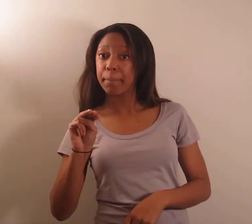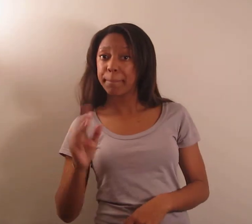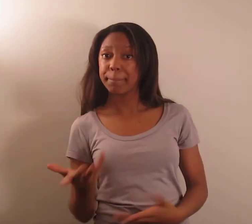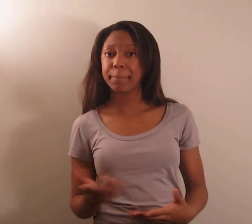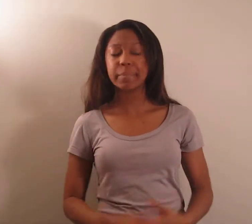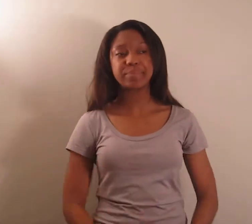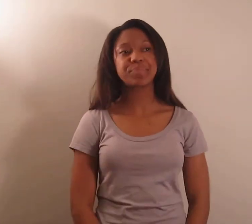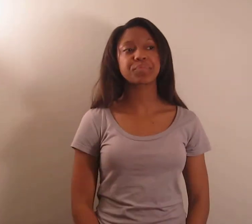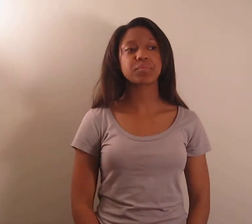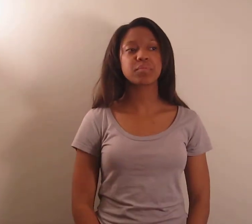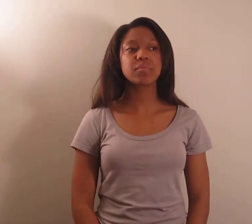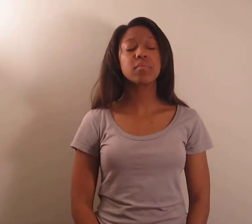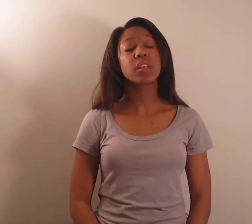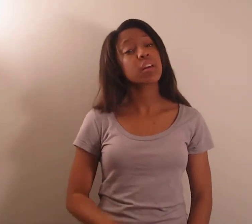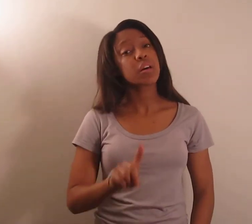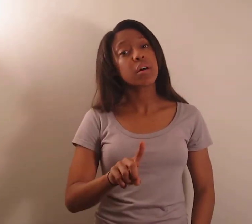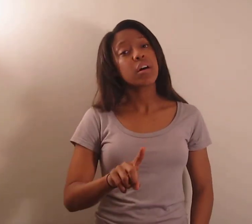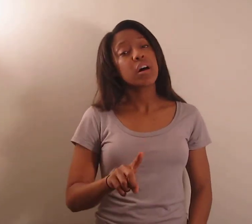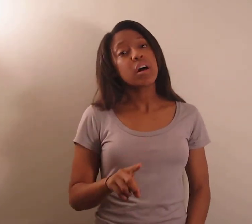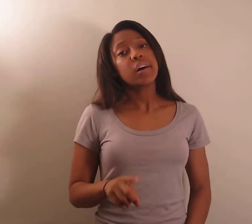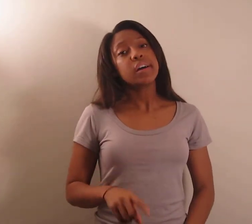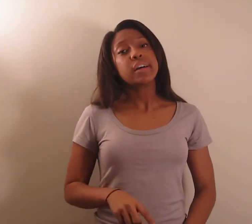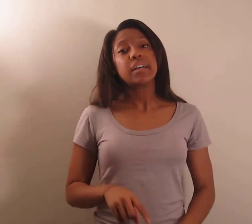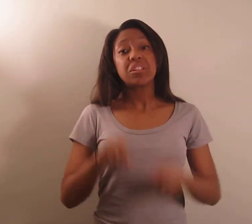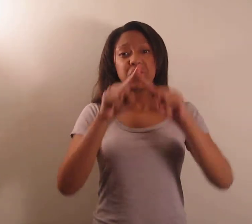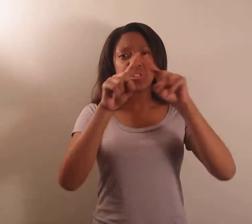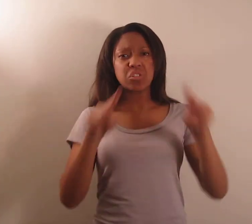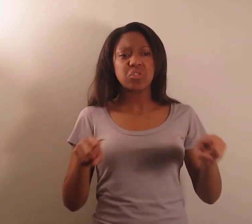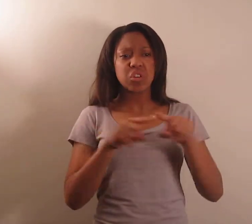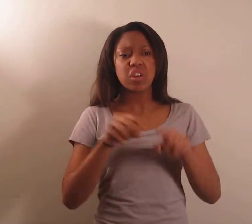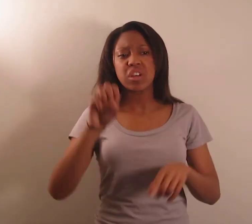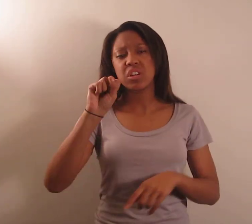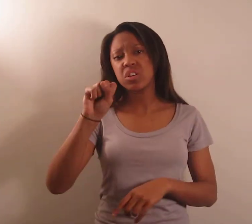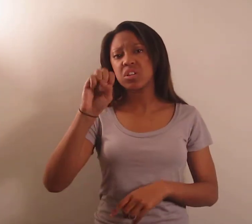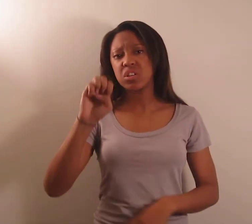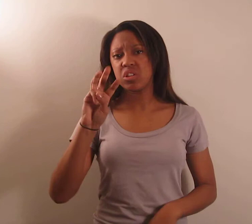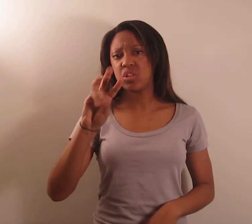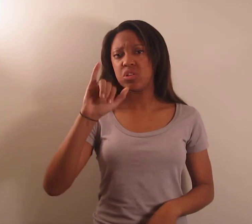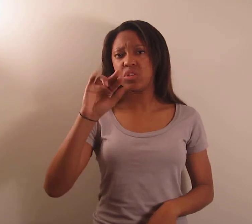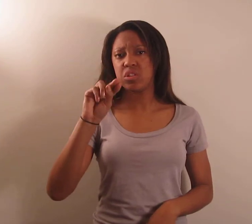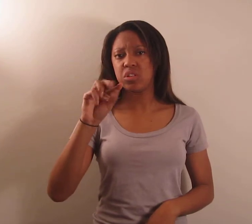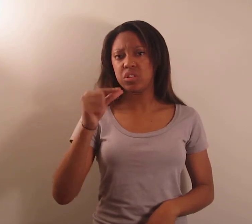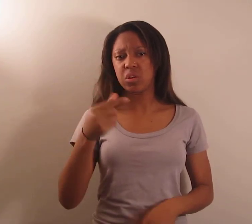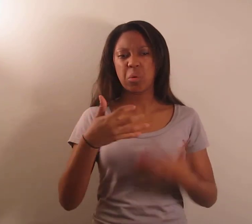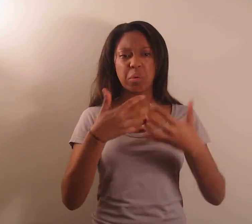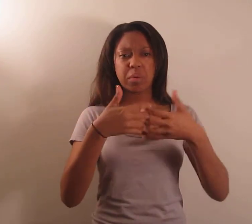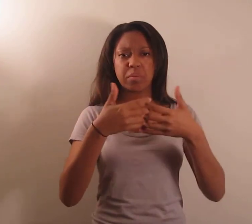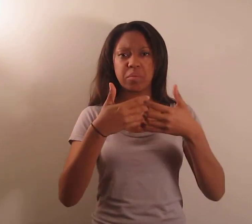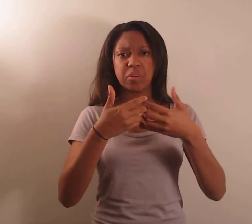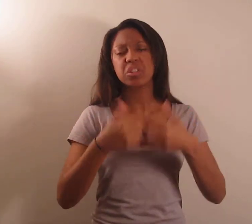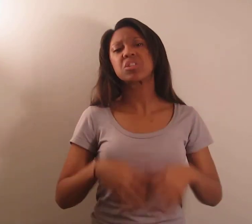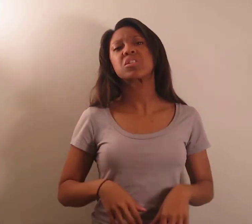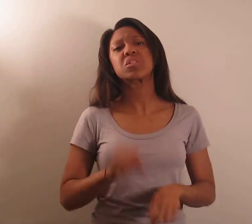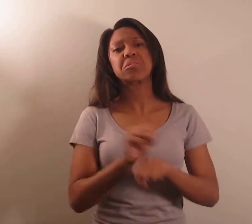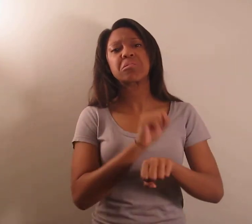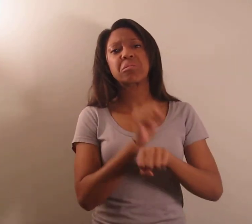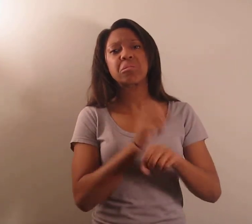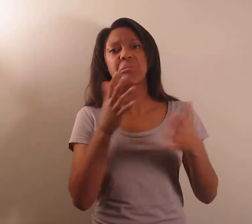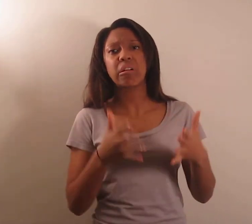But even at the Triangle, sewing machine operators faced a 14-hour workday for $2 a day at most.